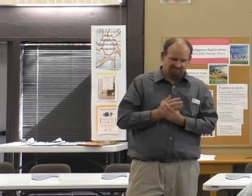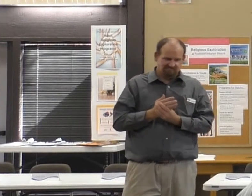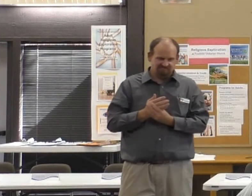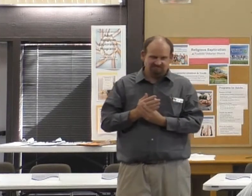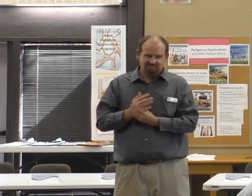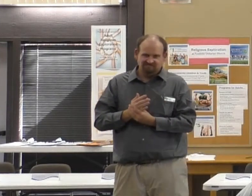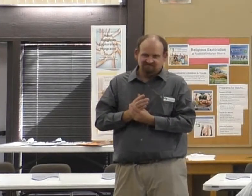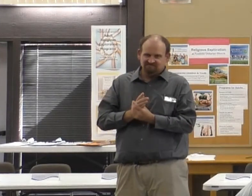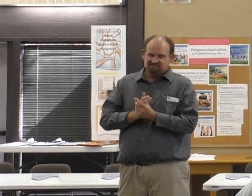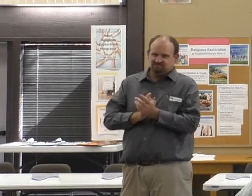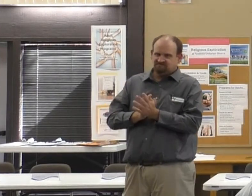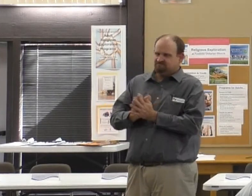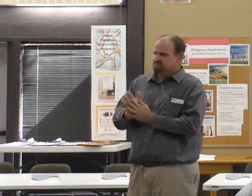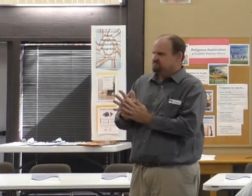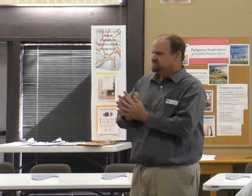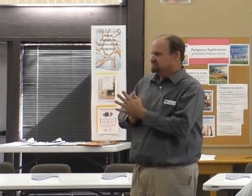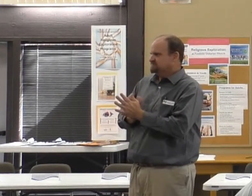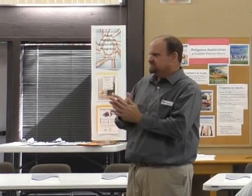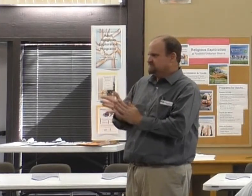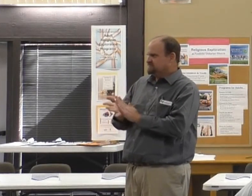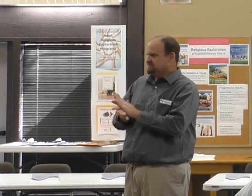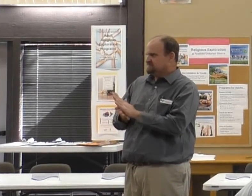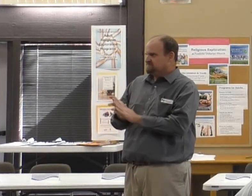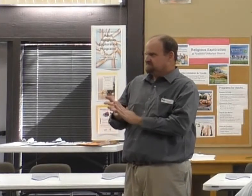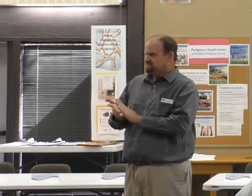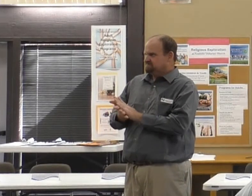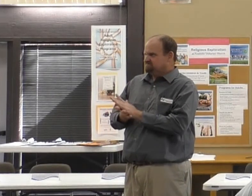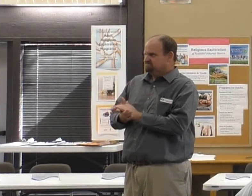Here, let me see if I can give you an example.